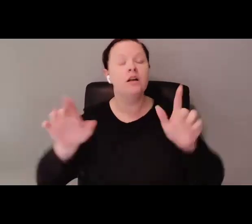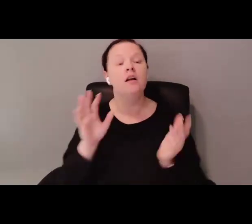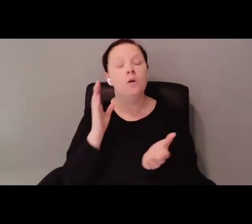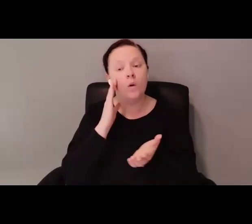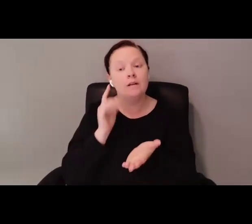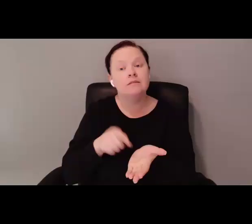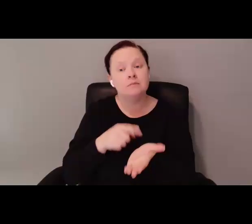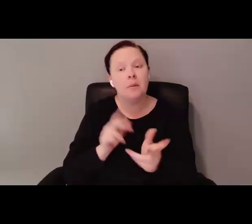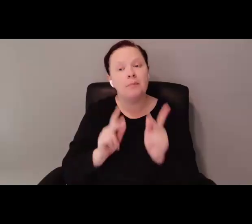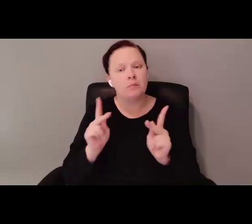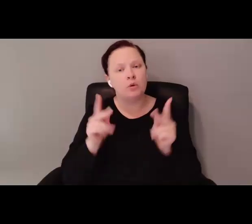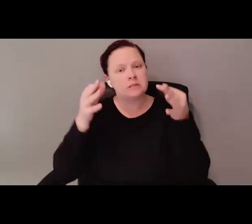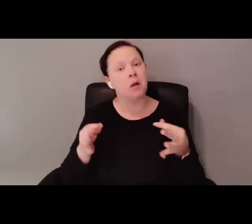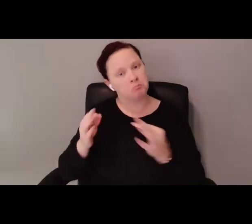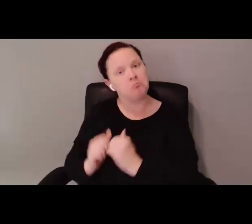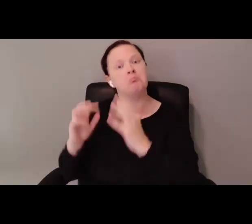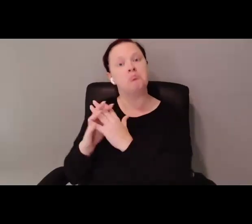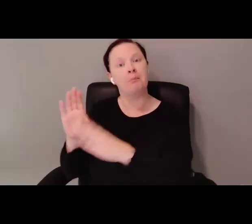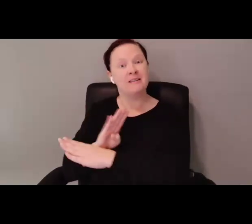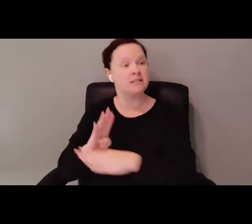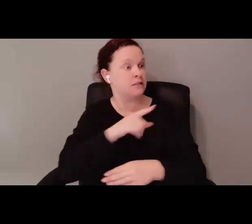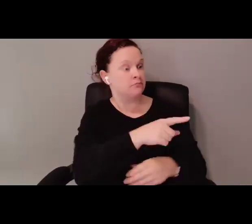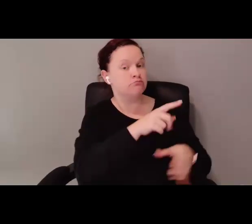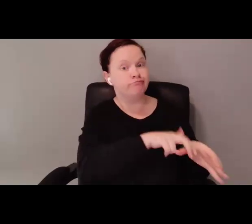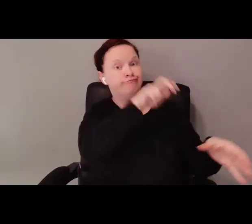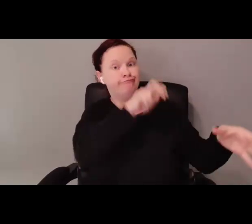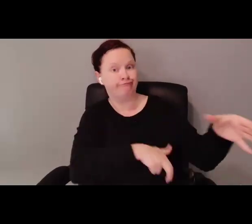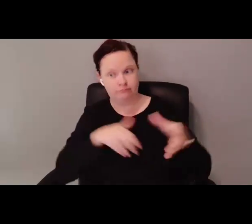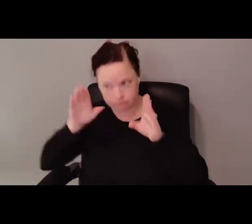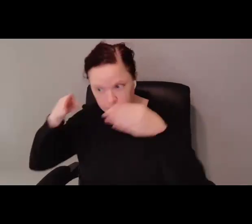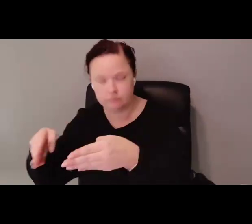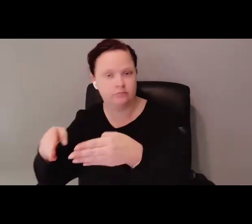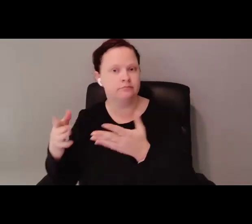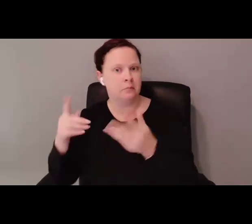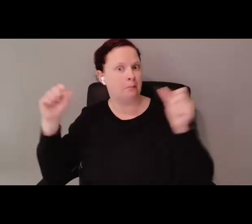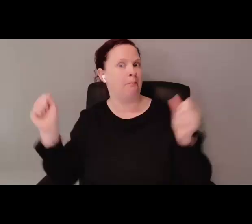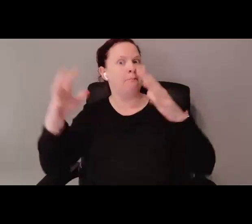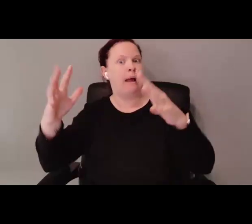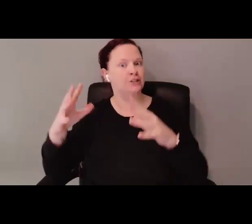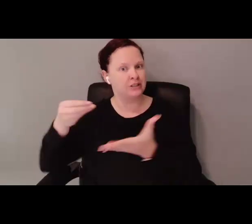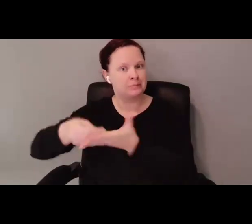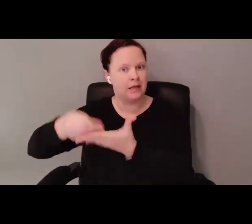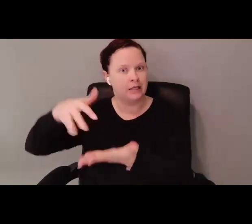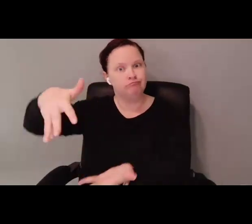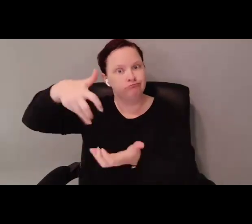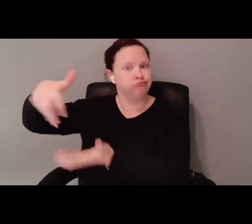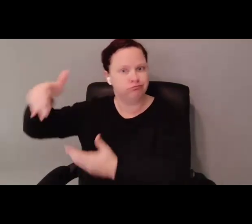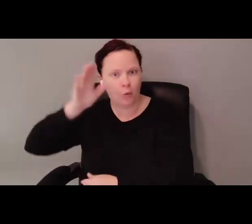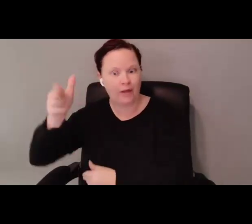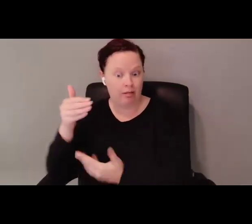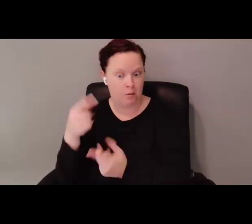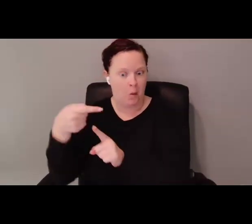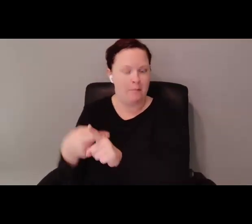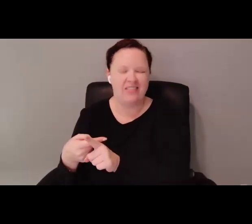people just decide to start a business and they think that the business is going to somehow magically support them the next